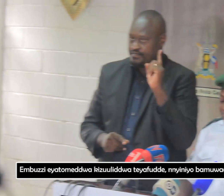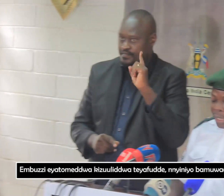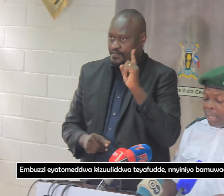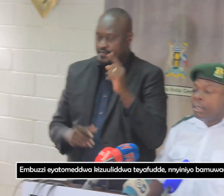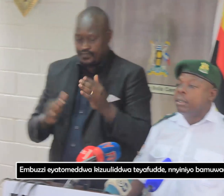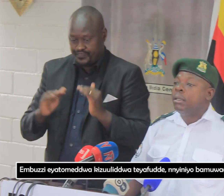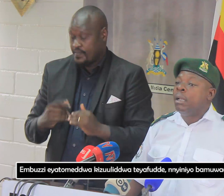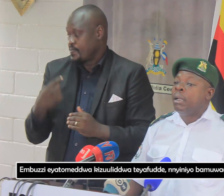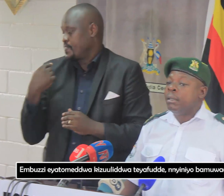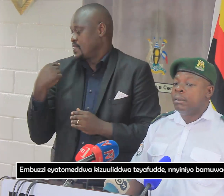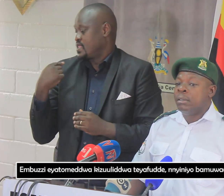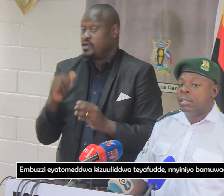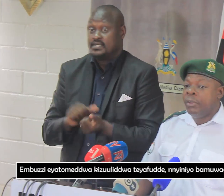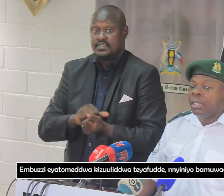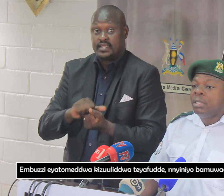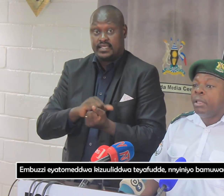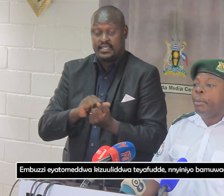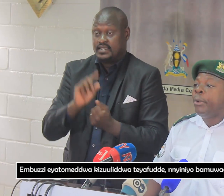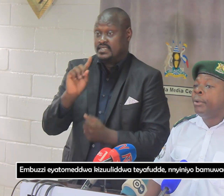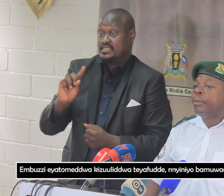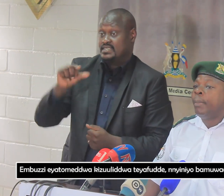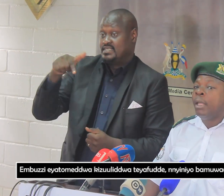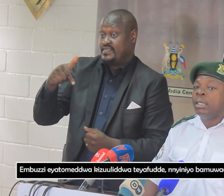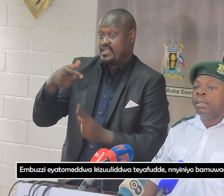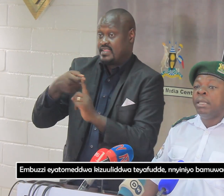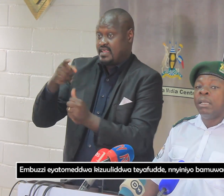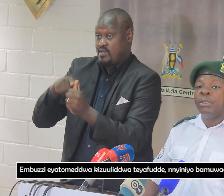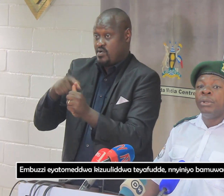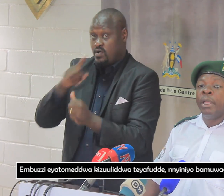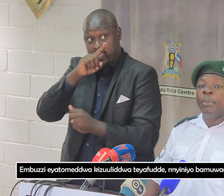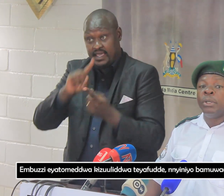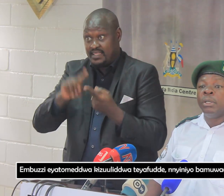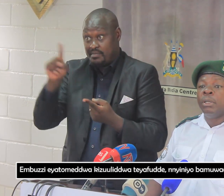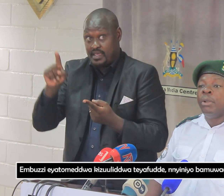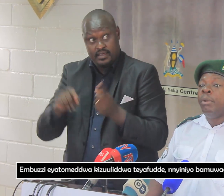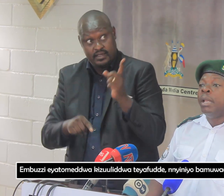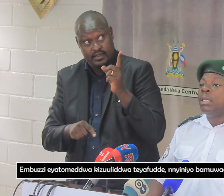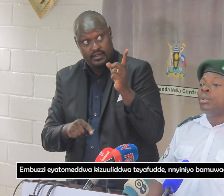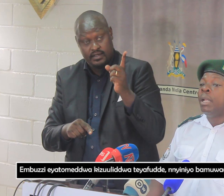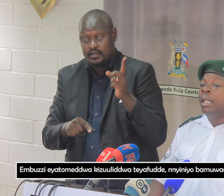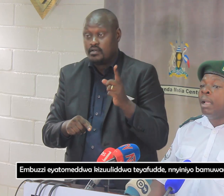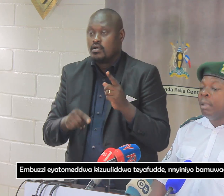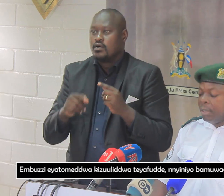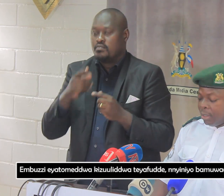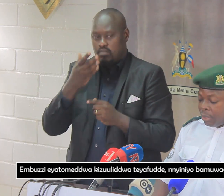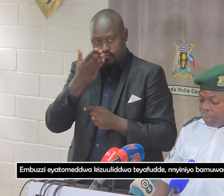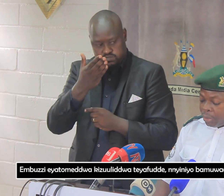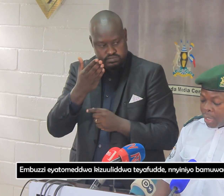On Saturday, 17th April, at Entebbe International Airport, we managed to